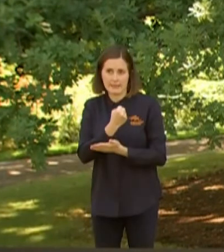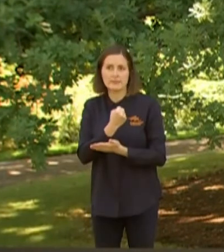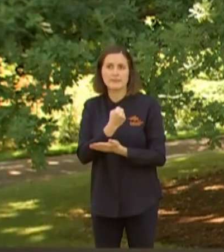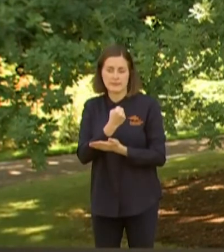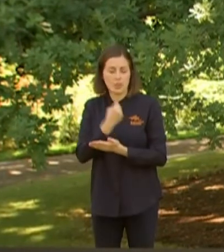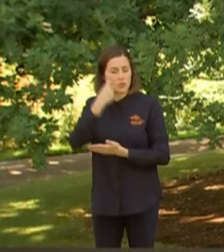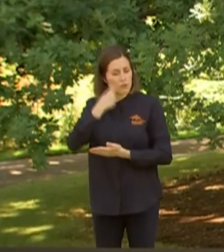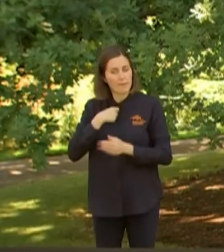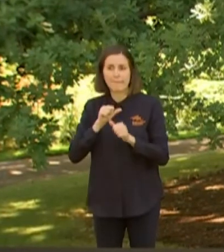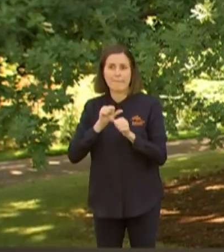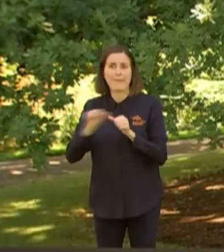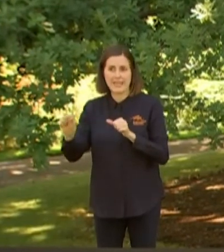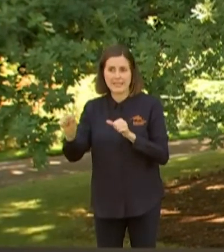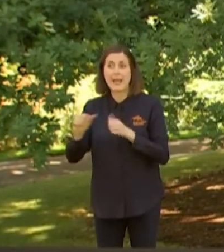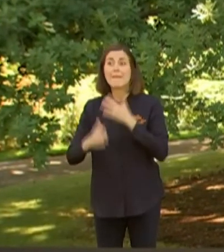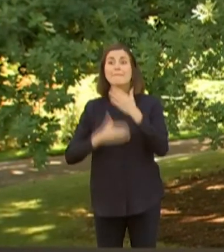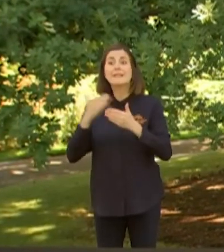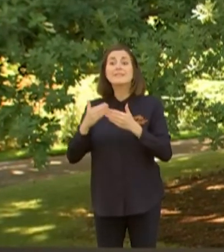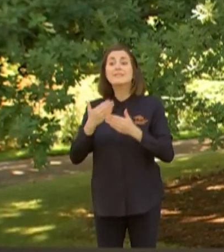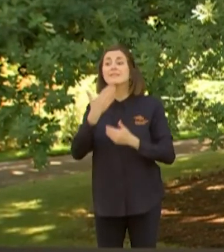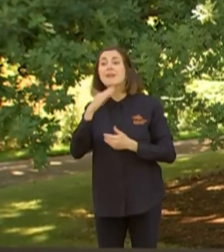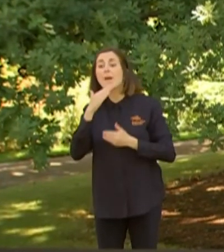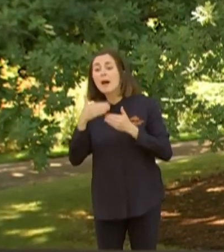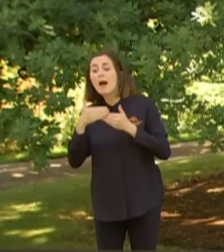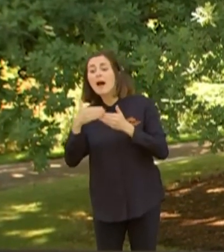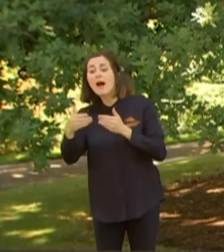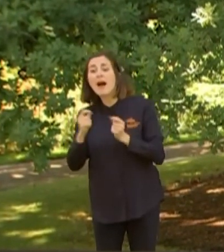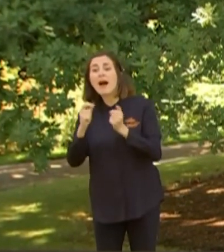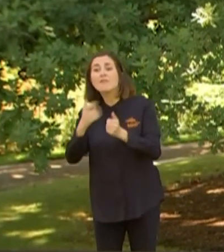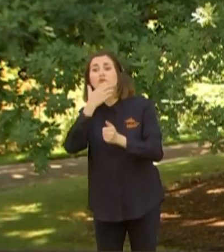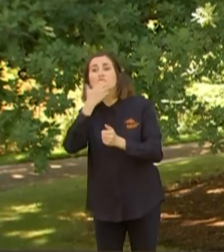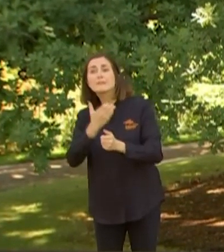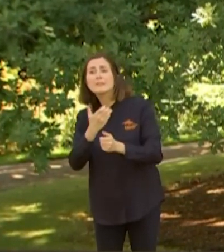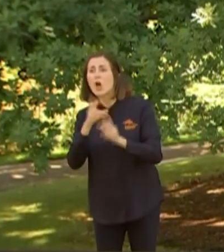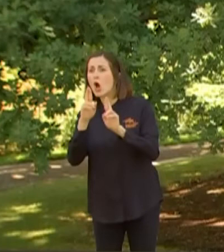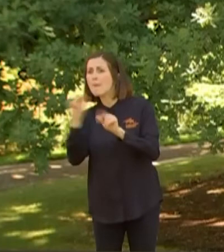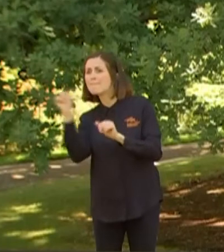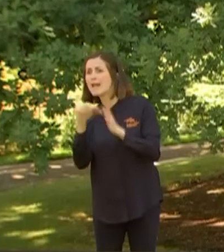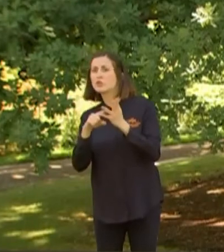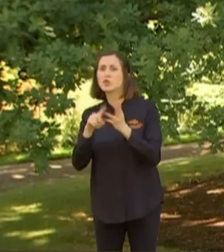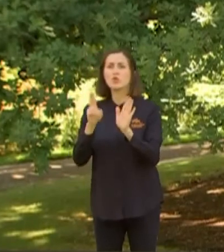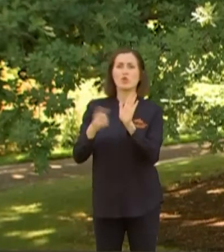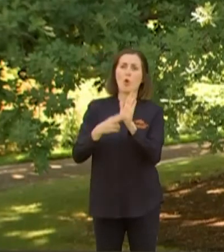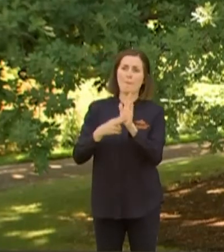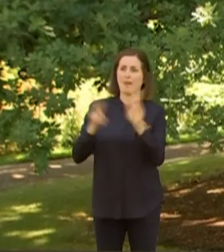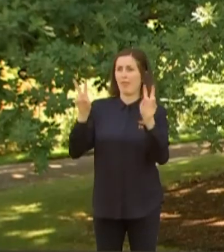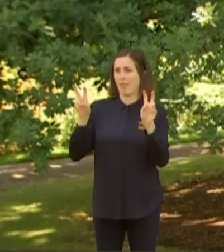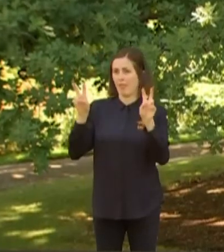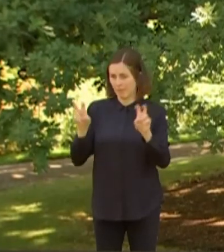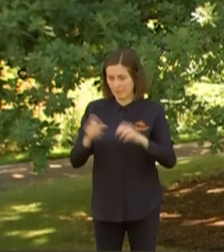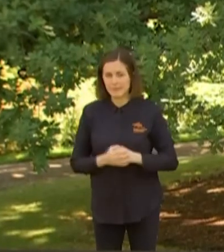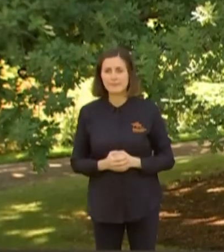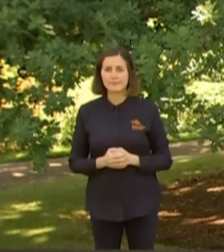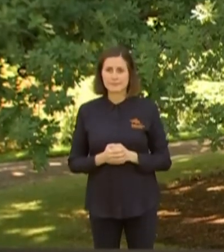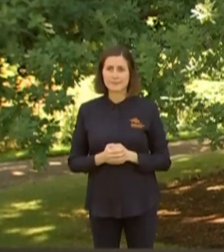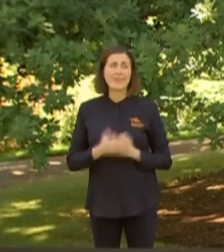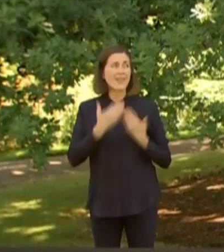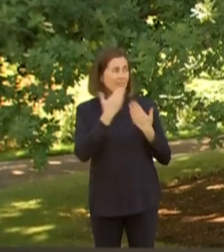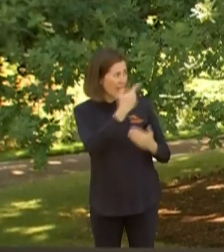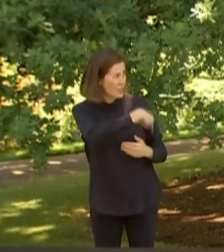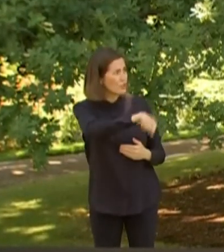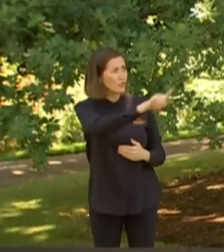our COVID-safe summer. I now might ask Minister Neville, who has done an enormous amount of work to get us to this point, to